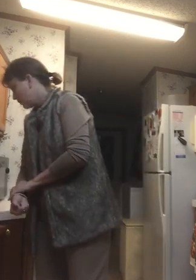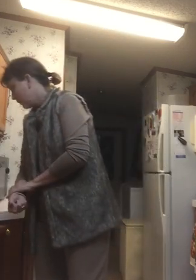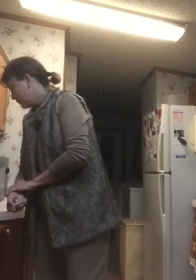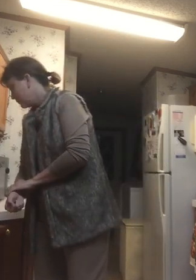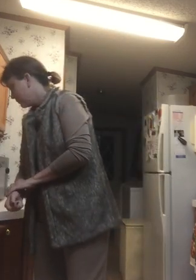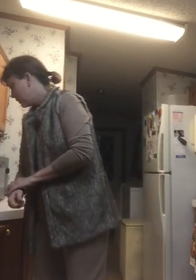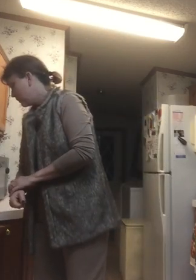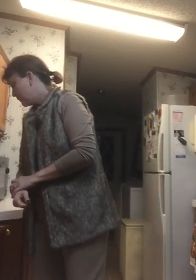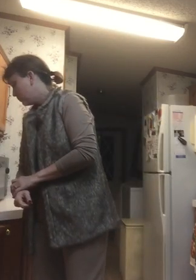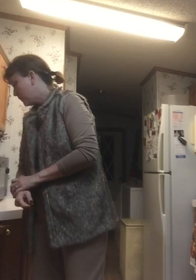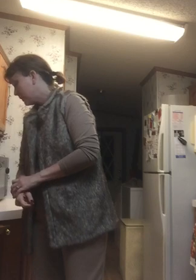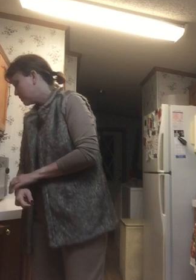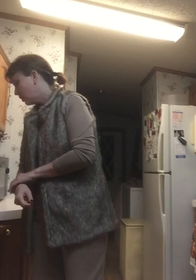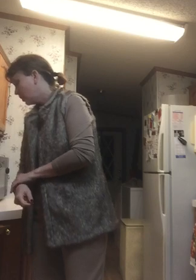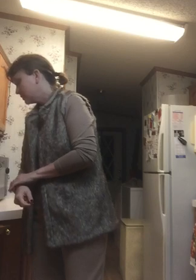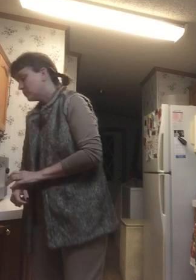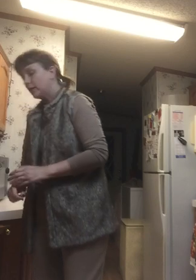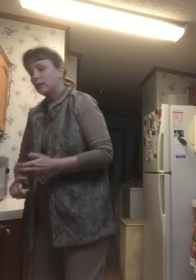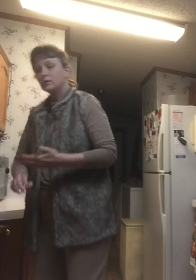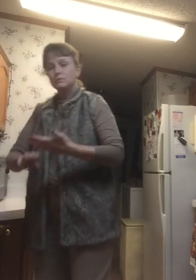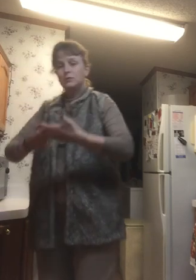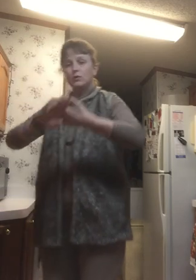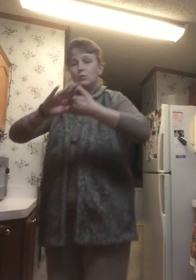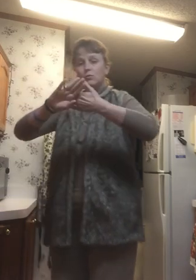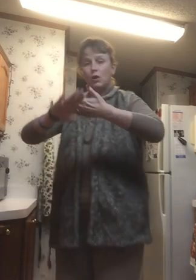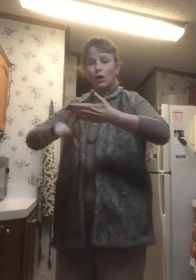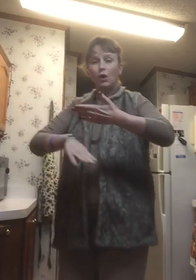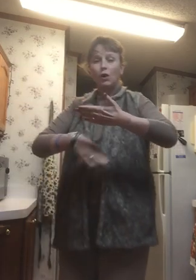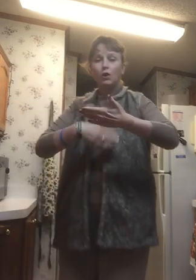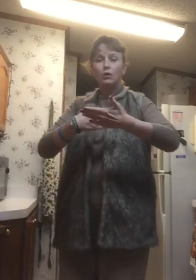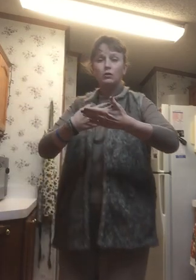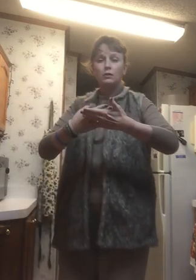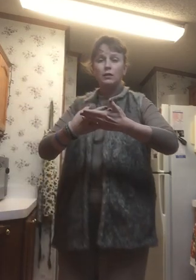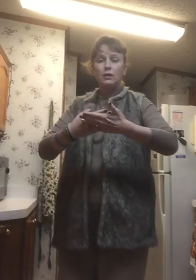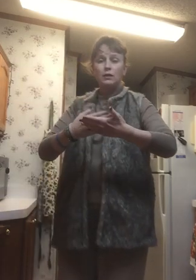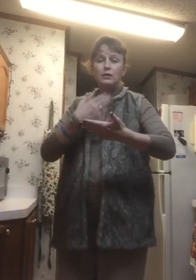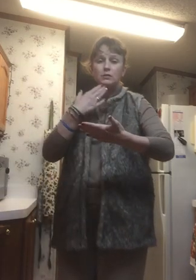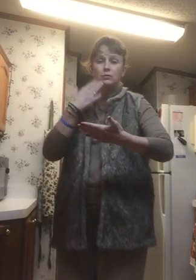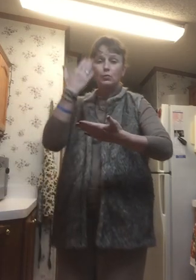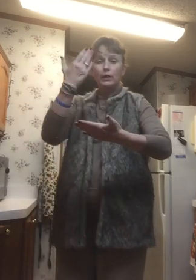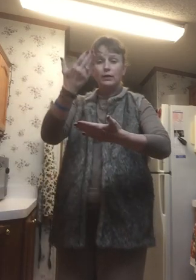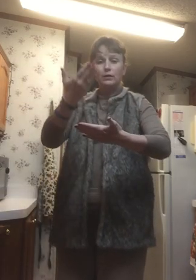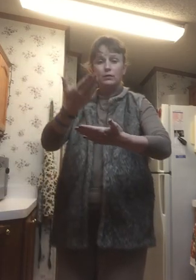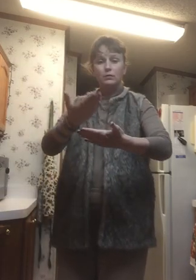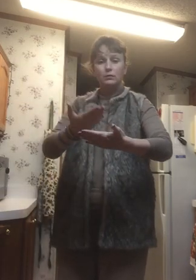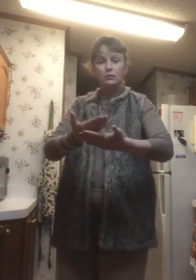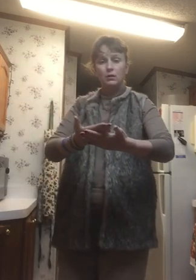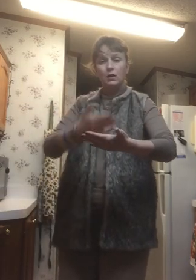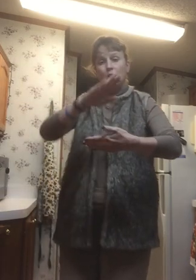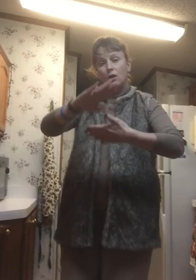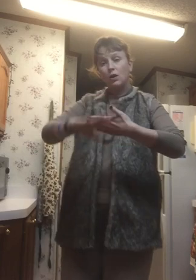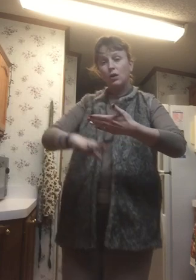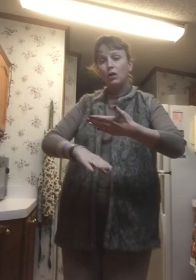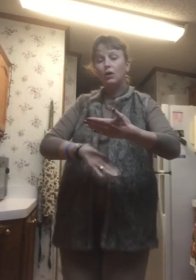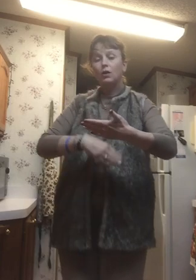Alright. Then we're back to all is well. So all is well.